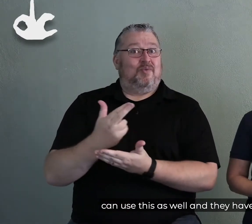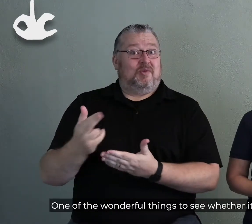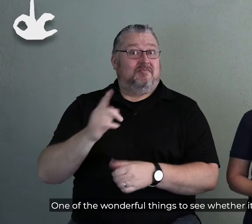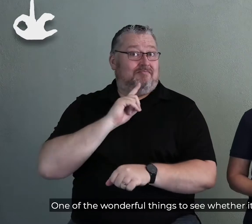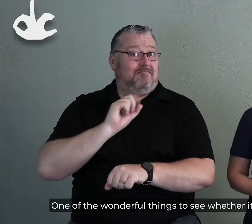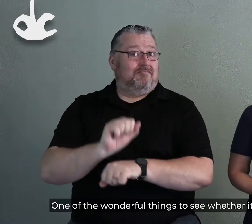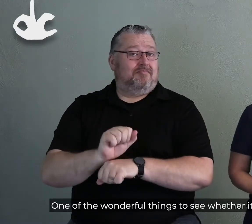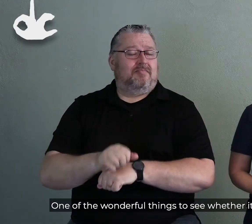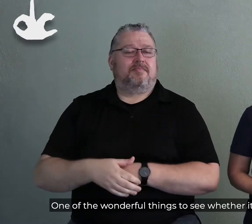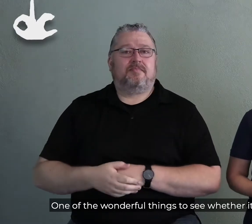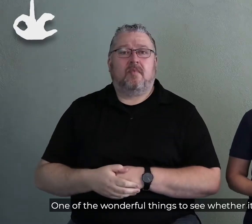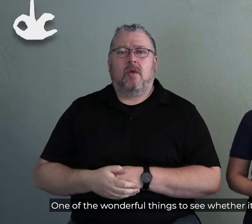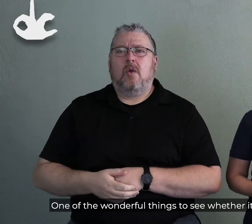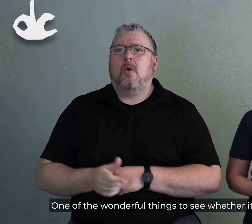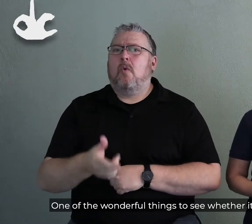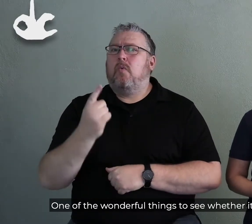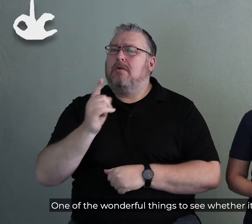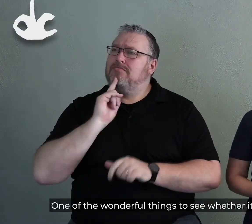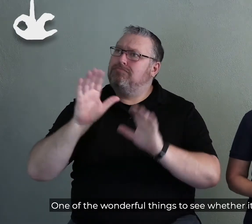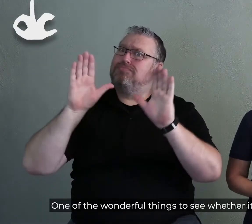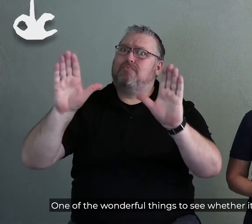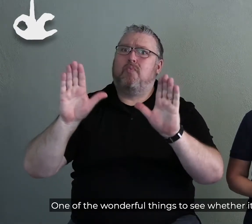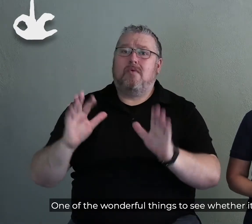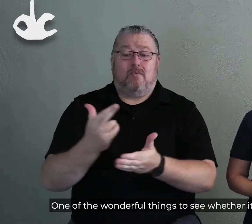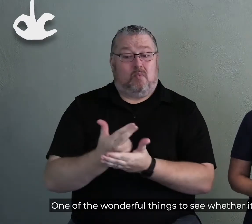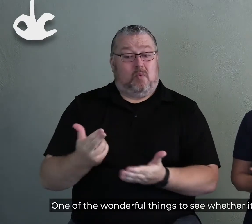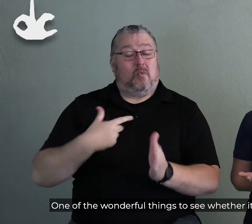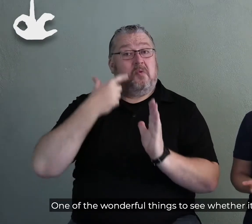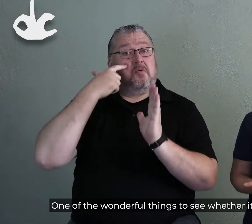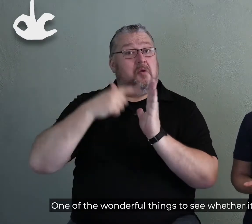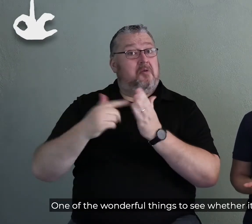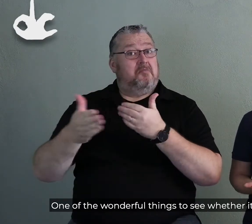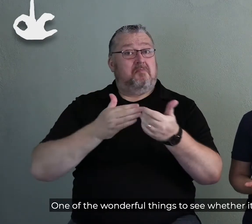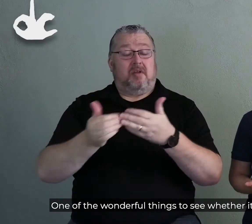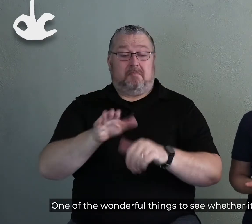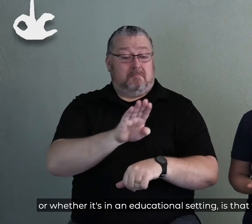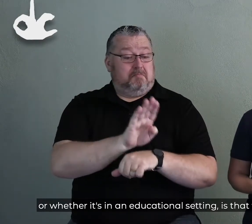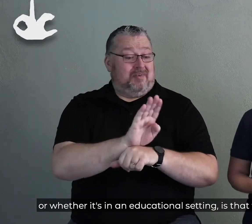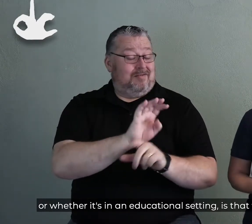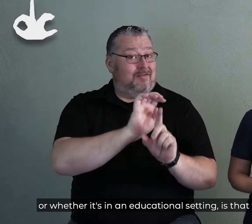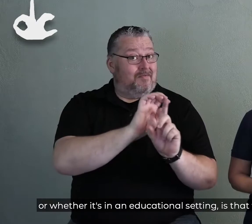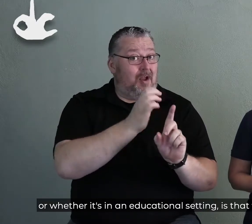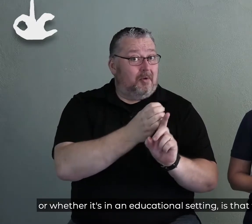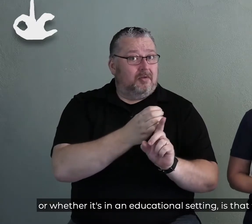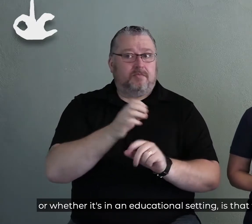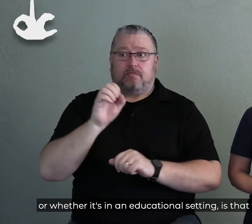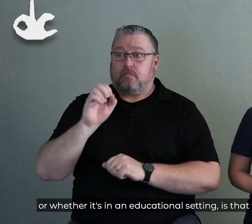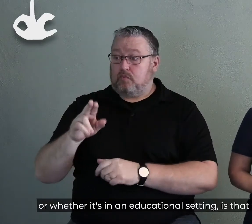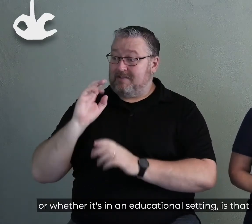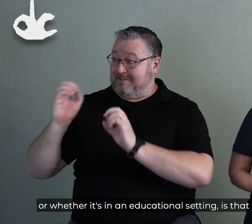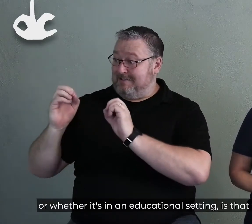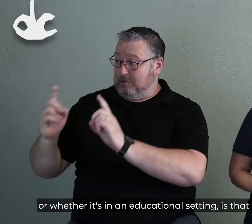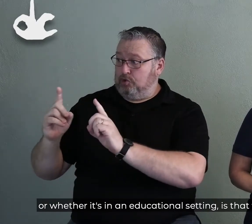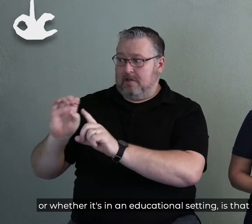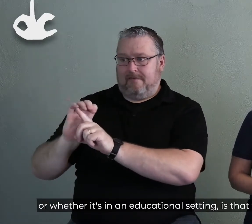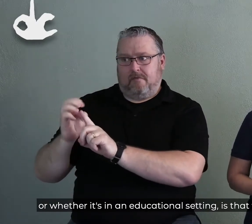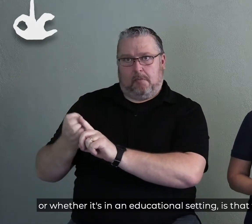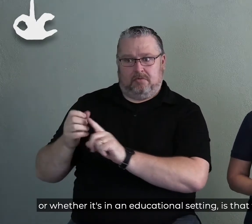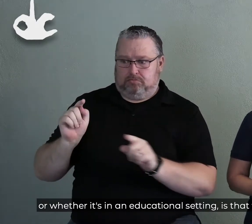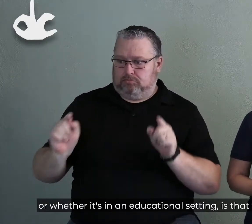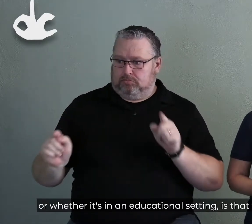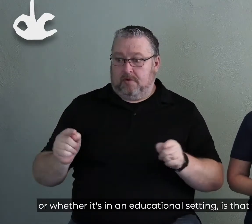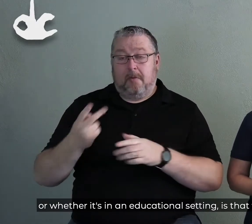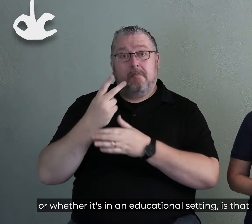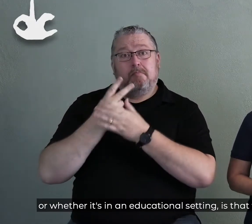benefited. One of the wonderful things to see, whether it's in a business setting or whether it's in an educational setting,